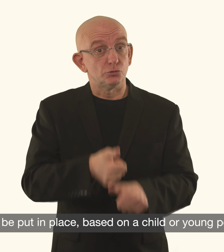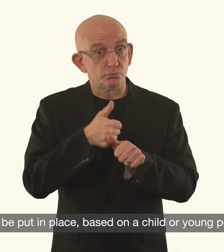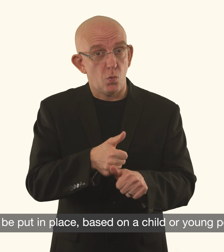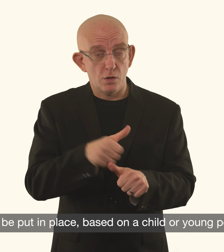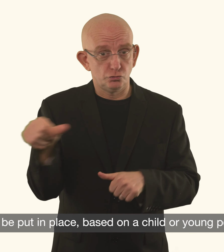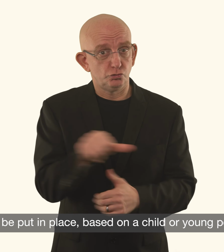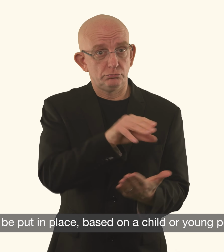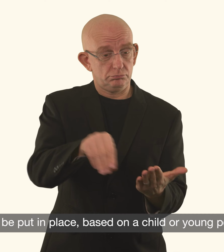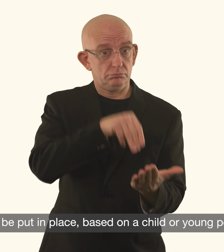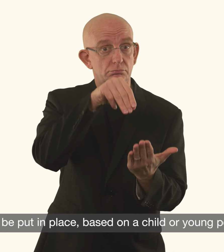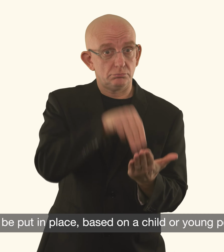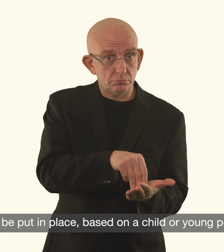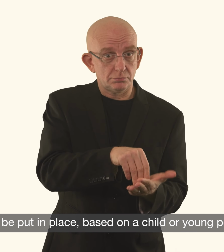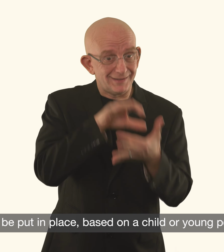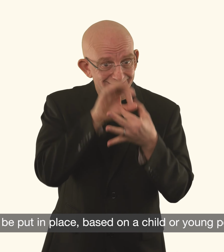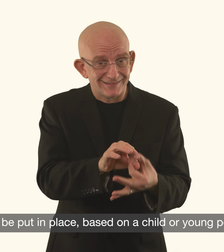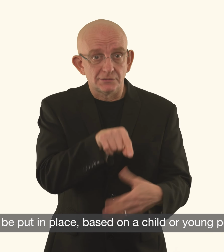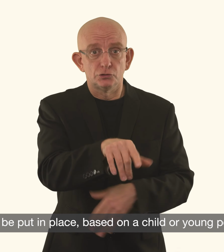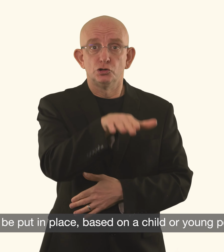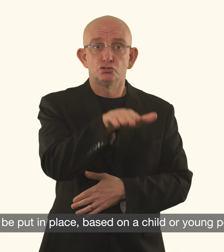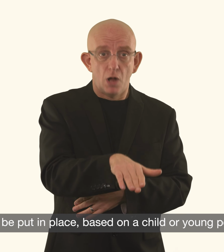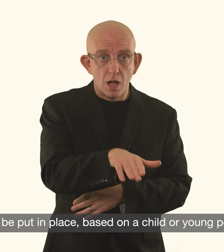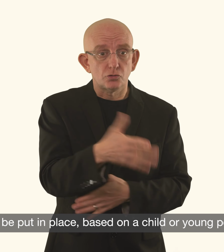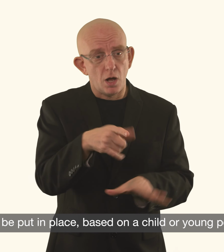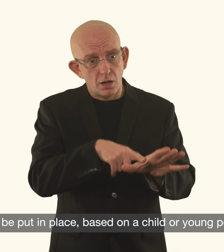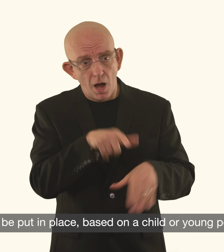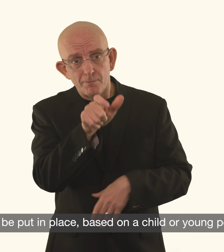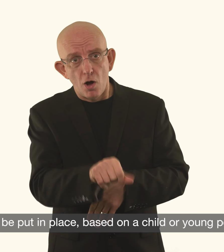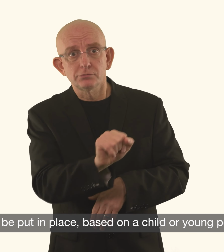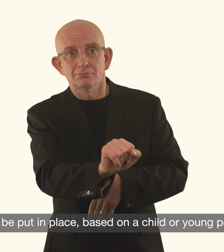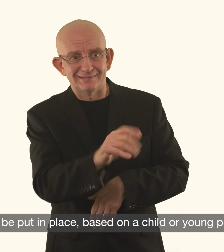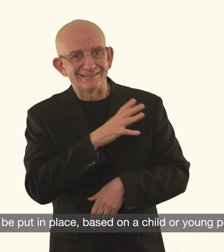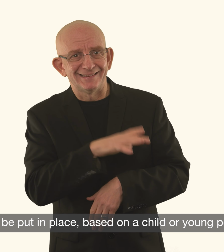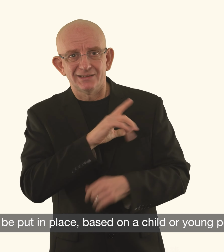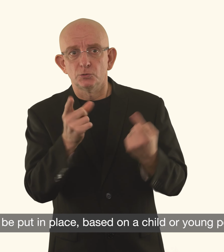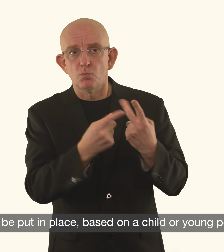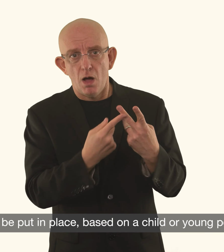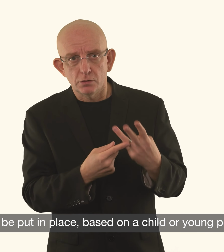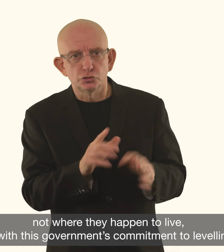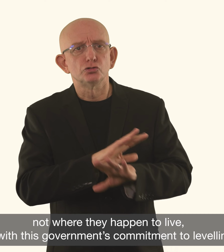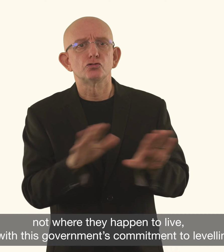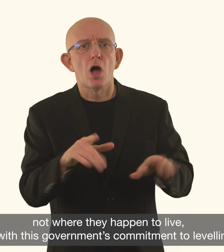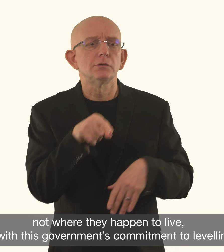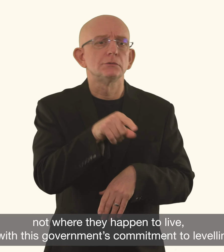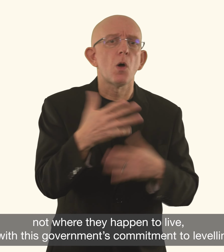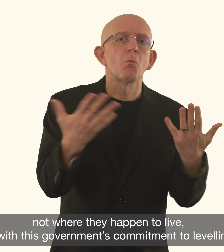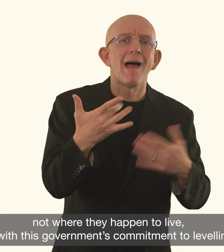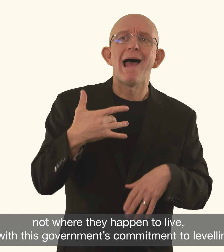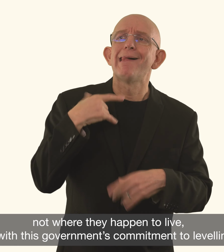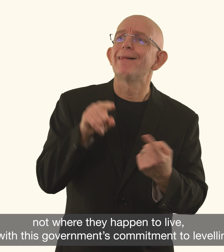support should be put in place based on a child or young person's needs. Not where they happen to live. In line